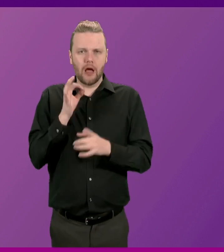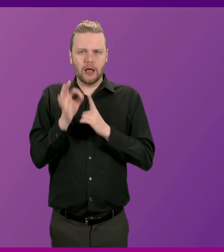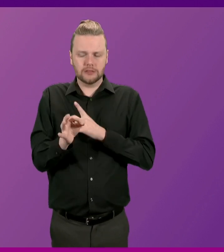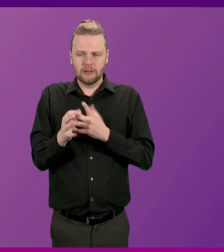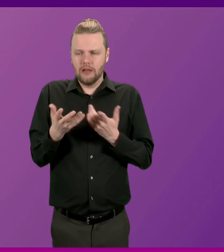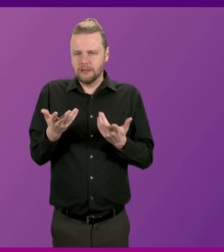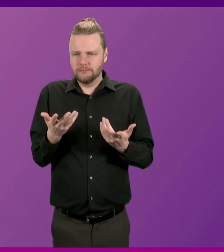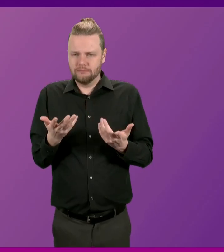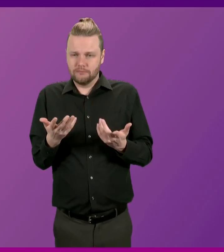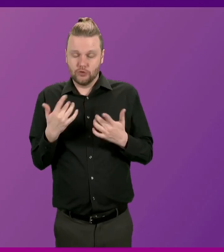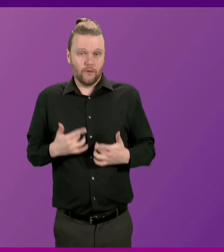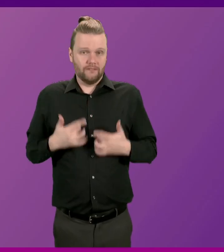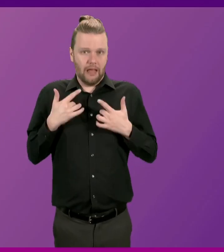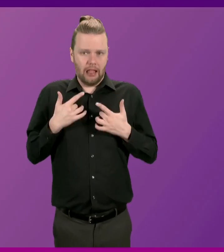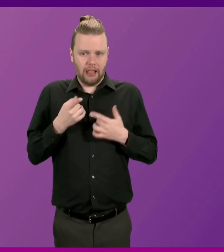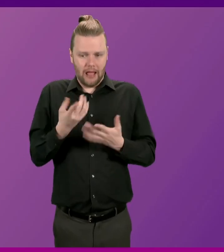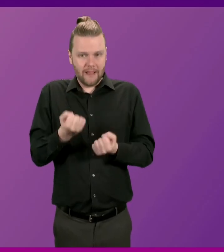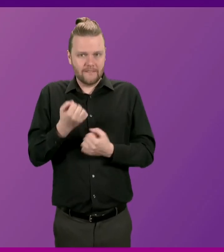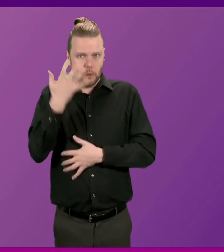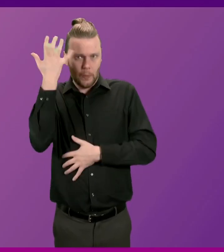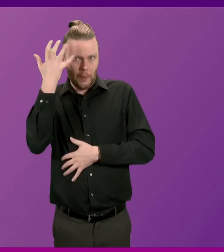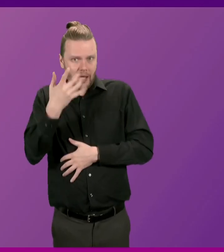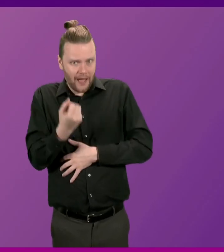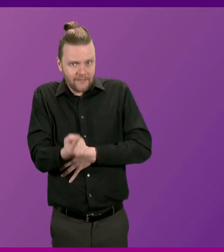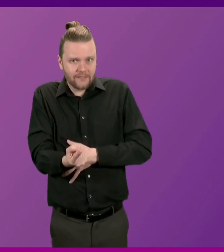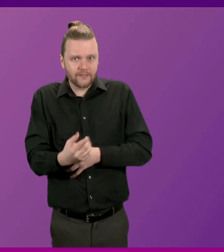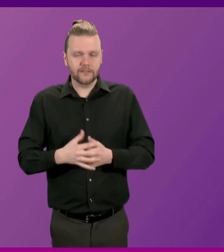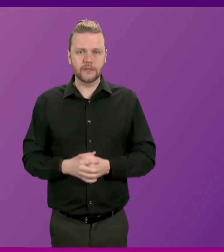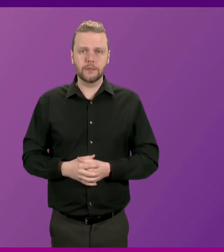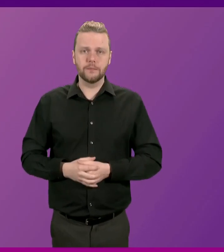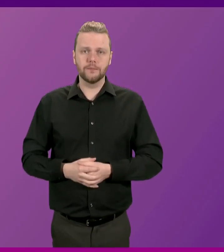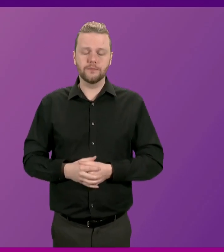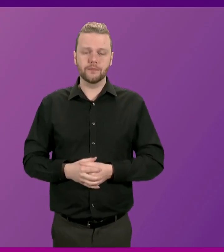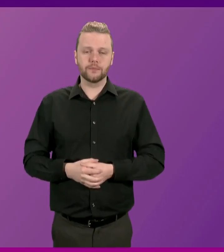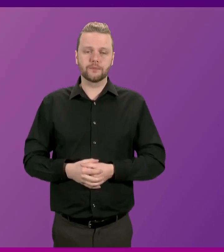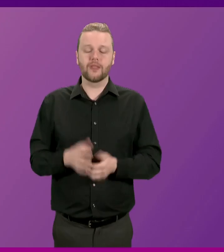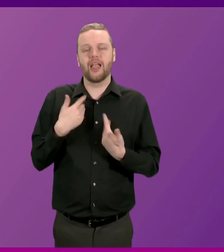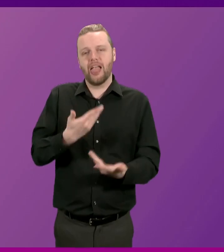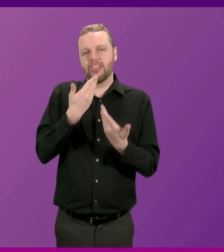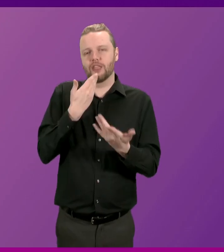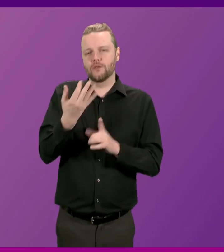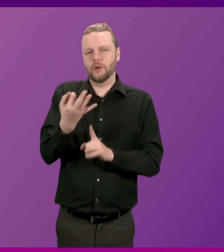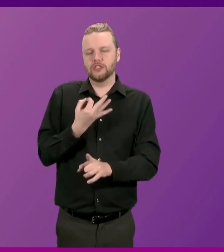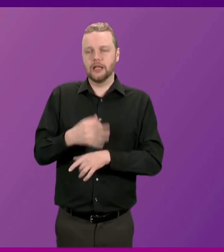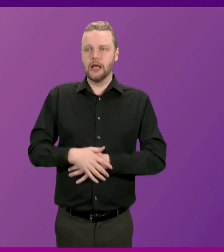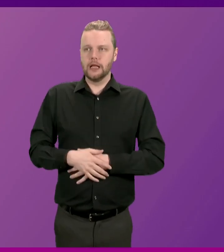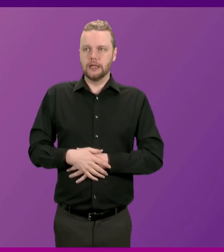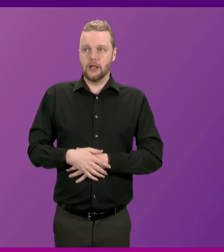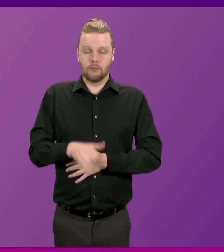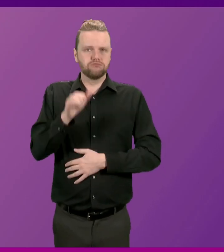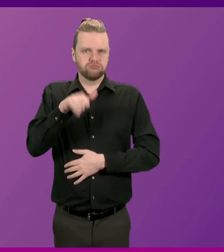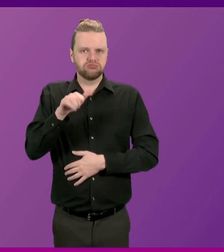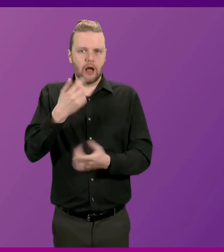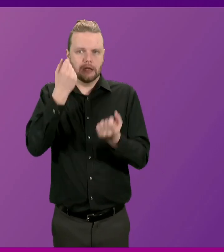if you have any concerns on this. Thank you for that question. Yes, I mean, I understand